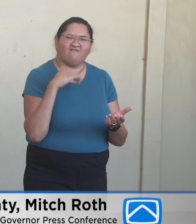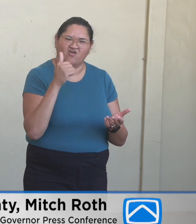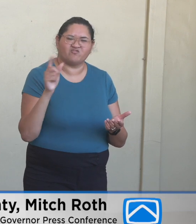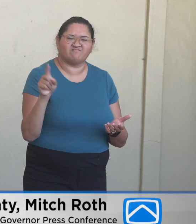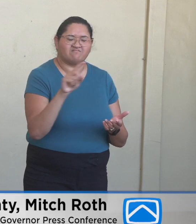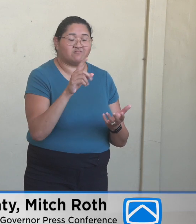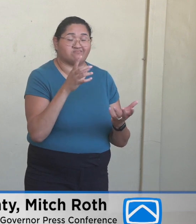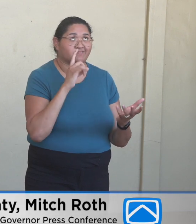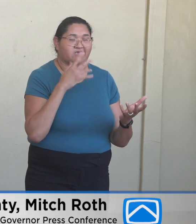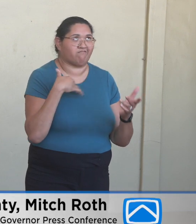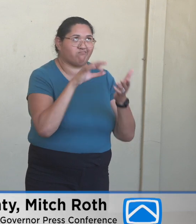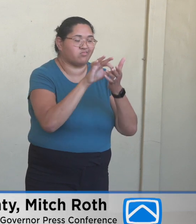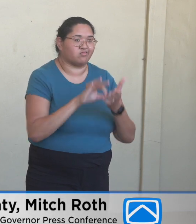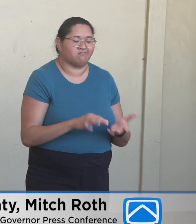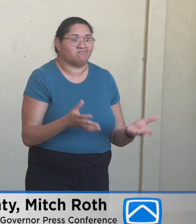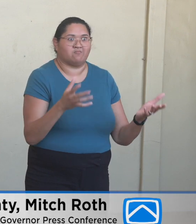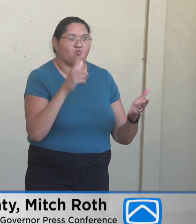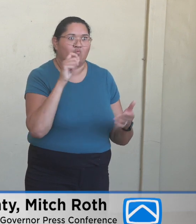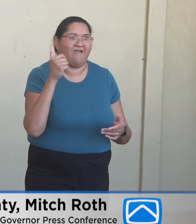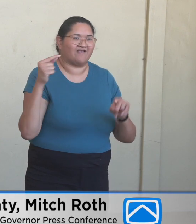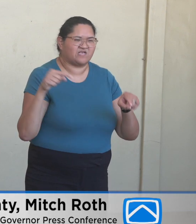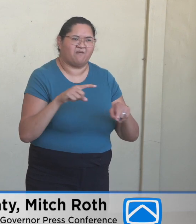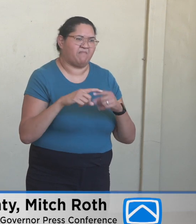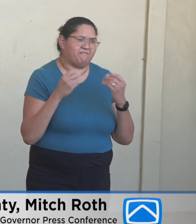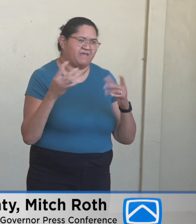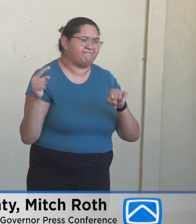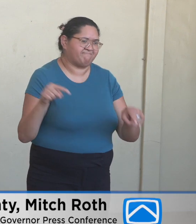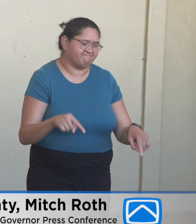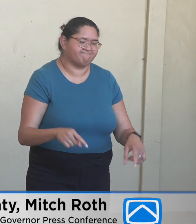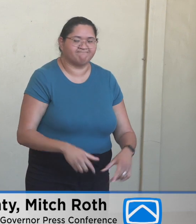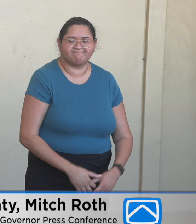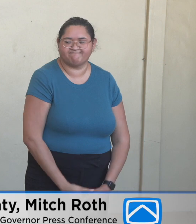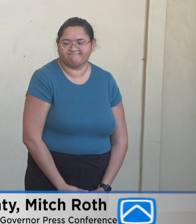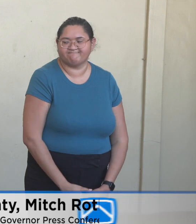people. I've kind of lost count on who else has come and helped.